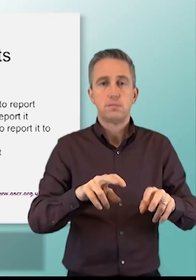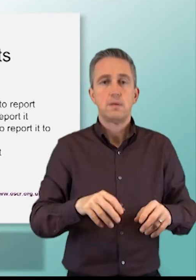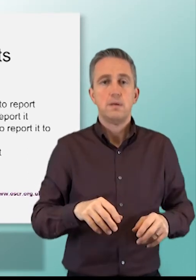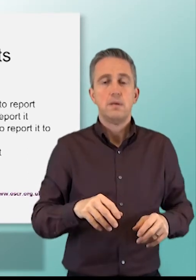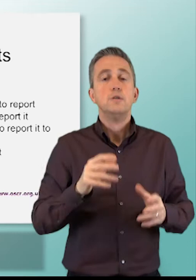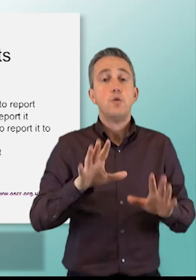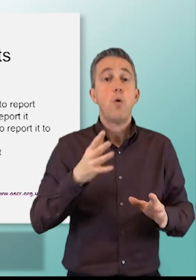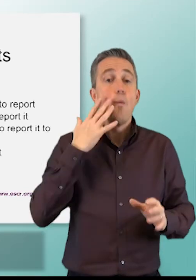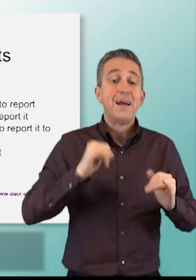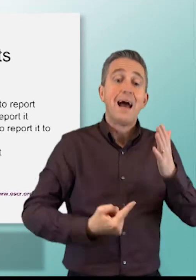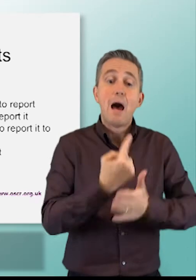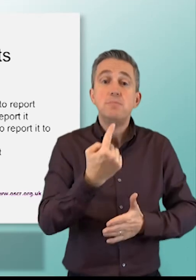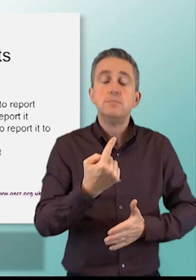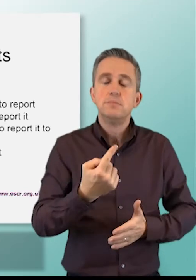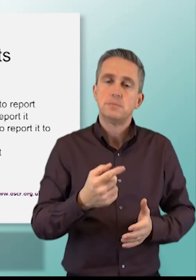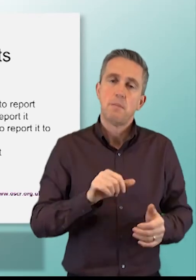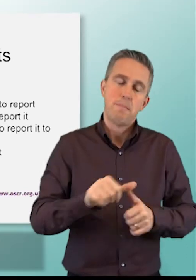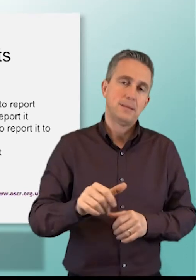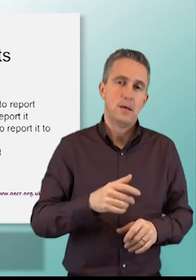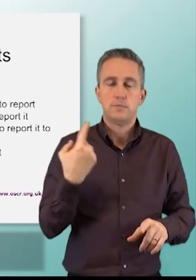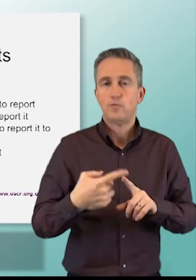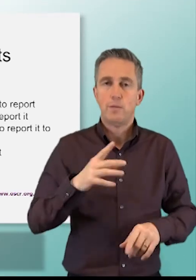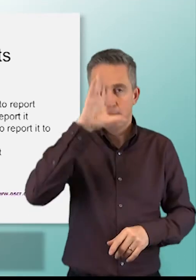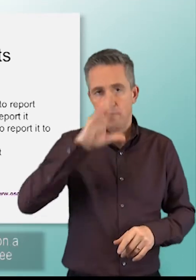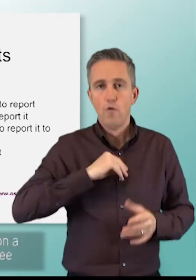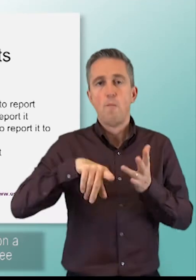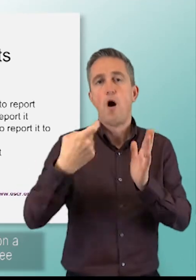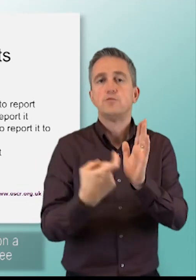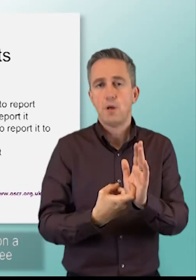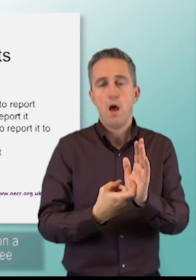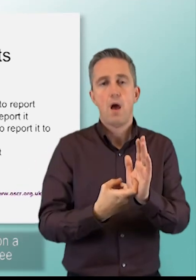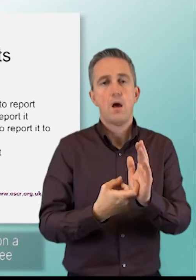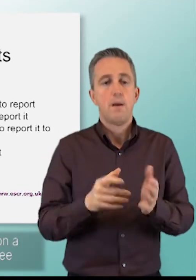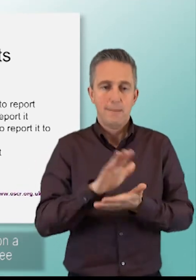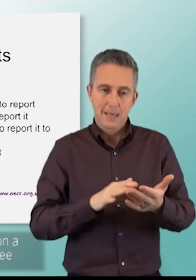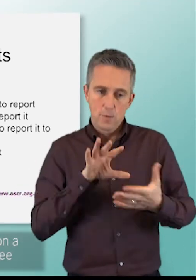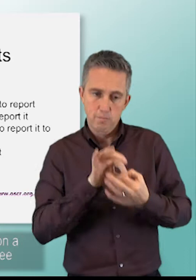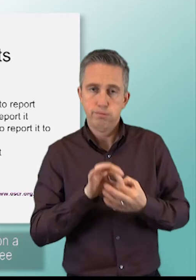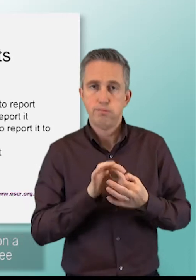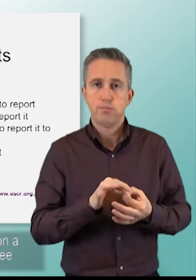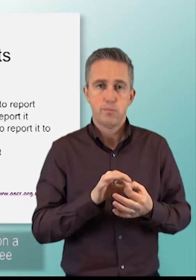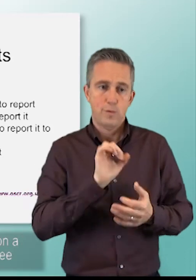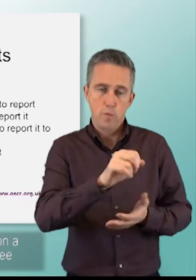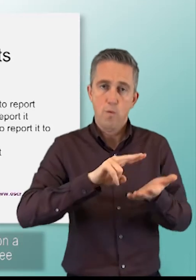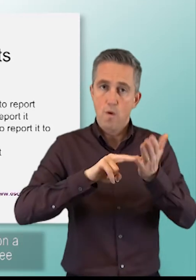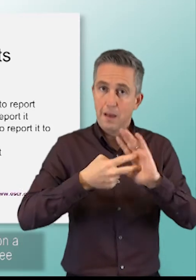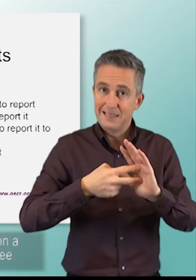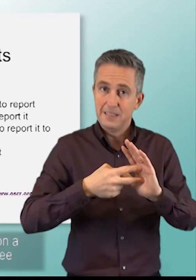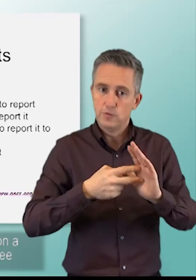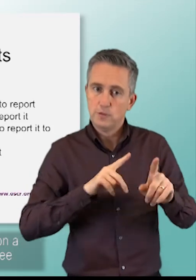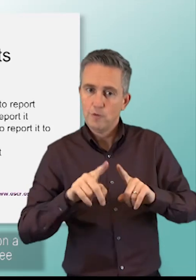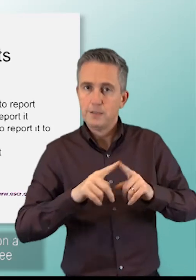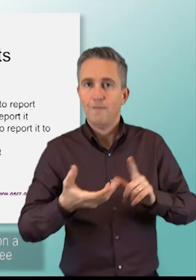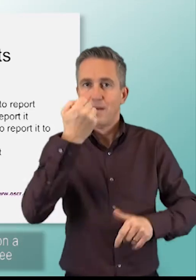all much better informed at the right time to be able to take the right action. And it puts us all in a much stronger position because on a couple of occasions